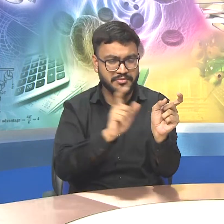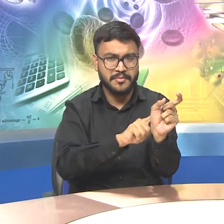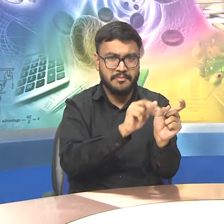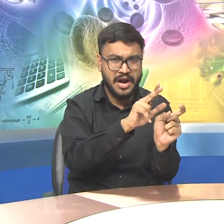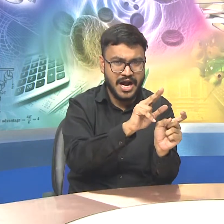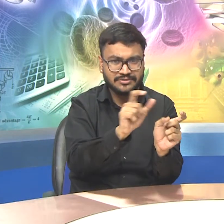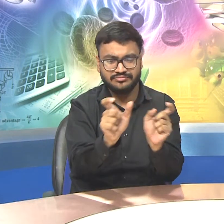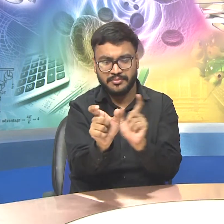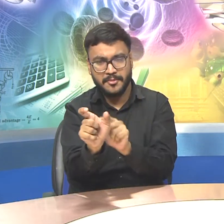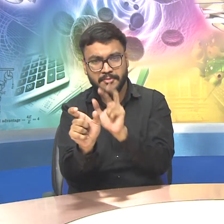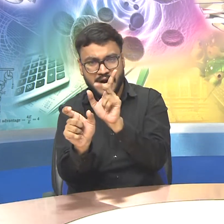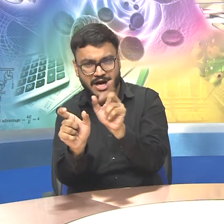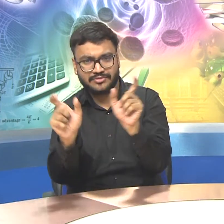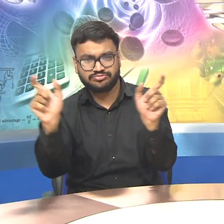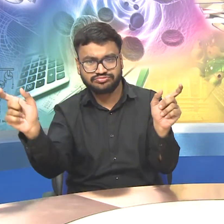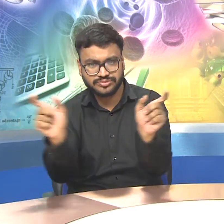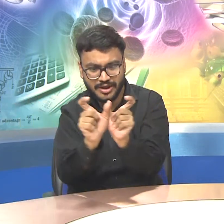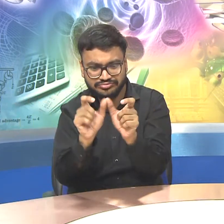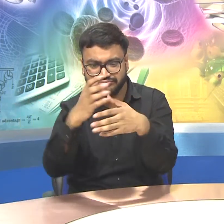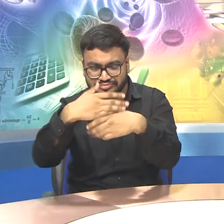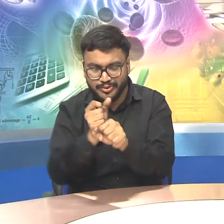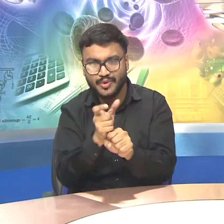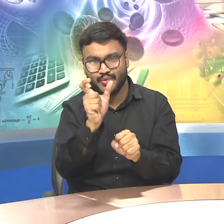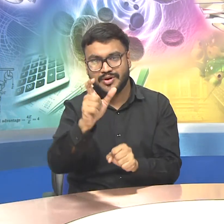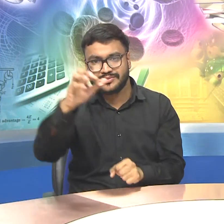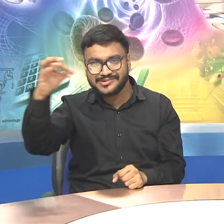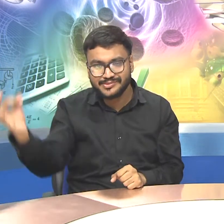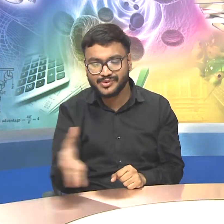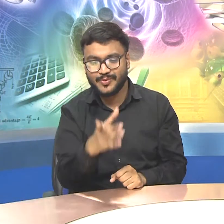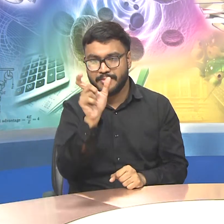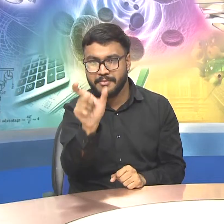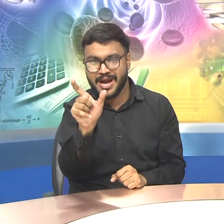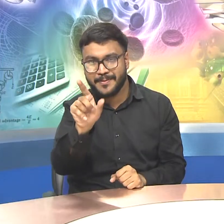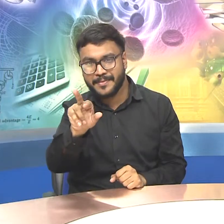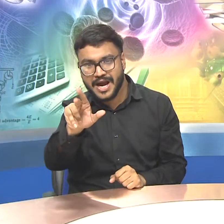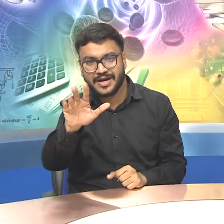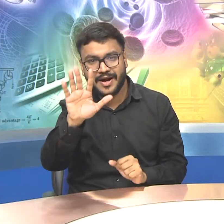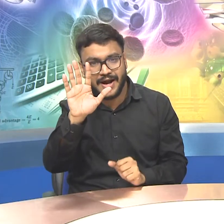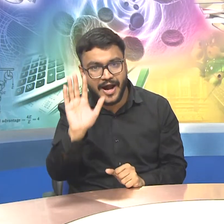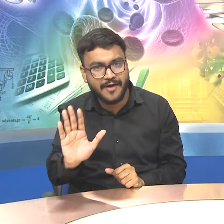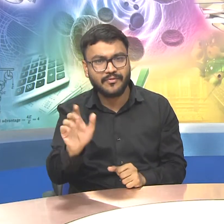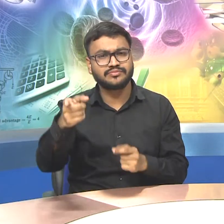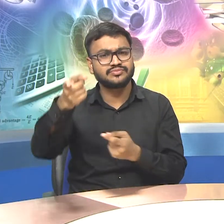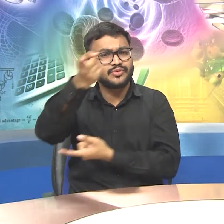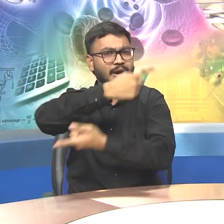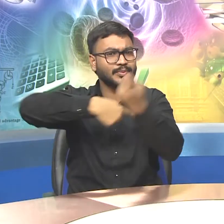shape modification to create new signs with their new